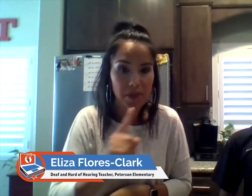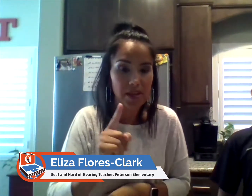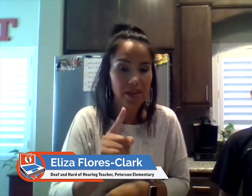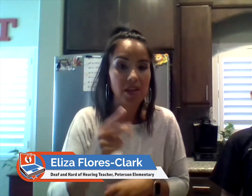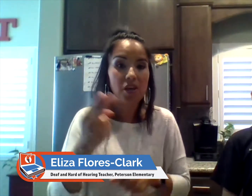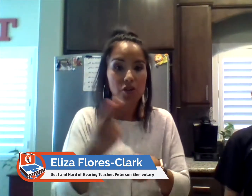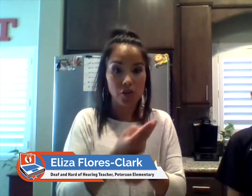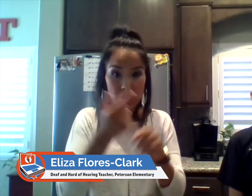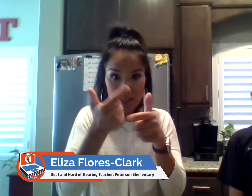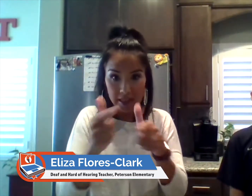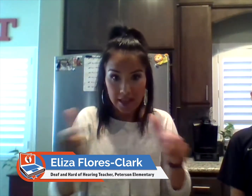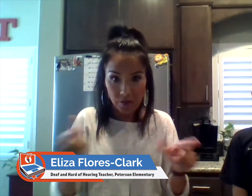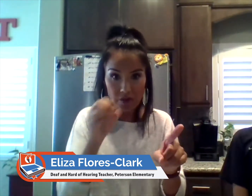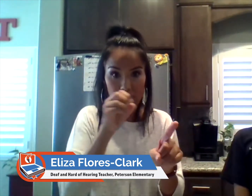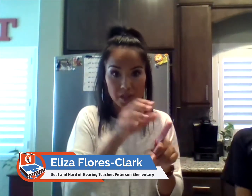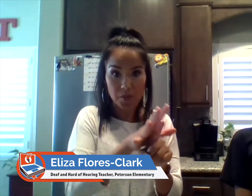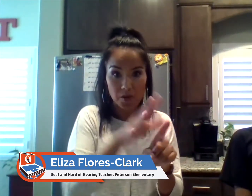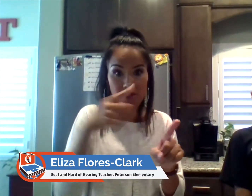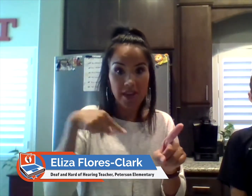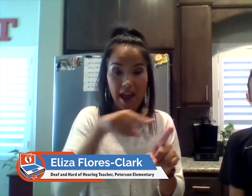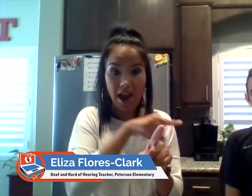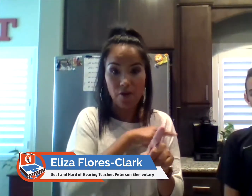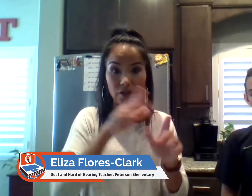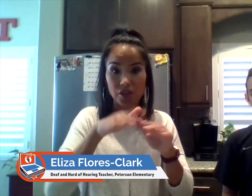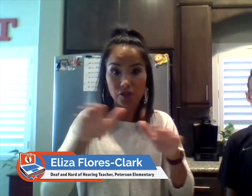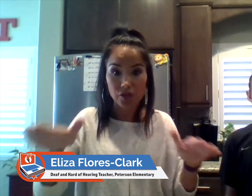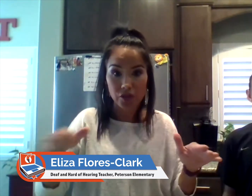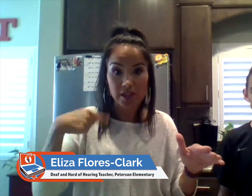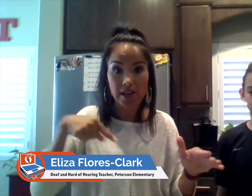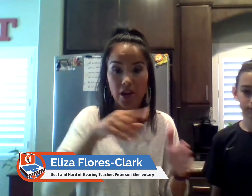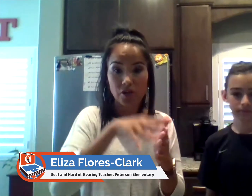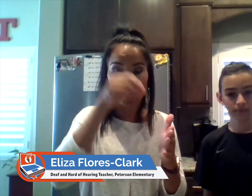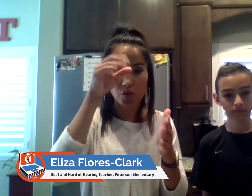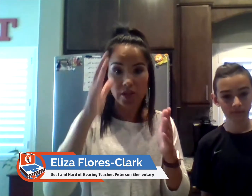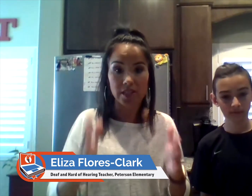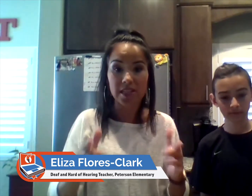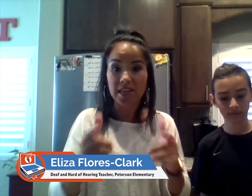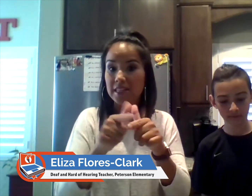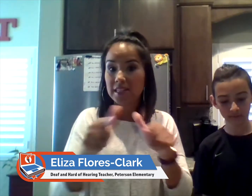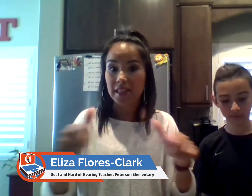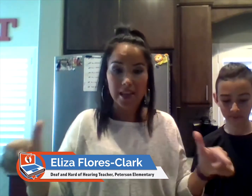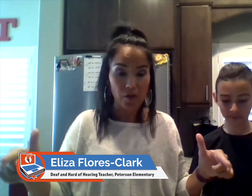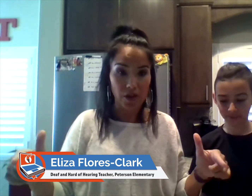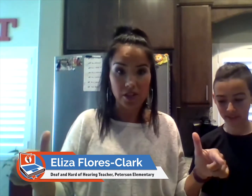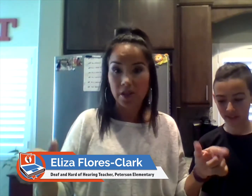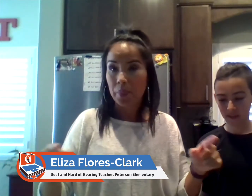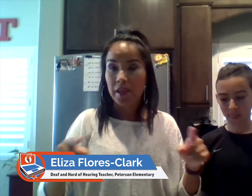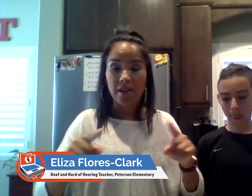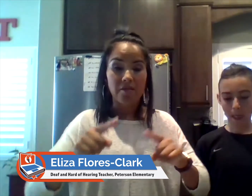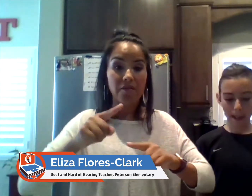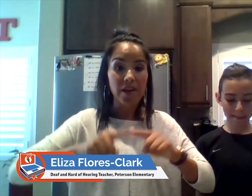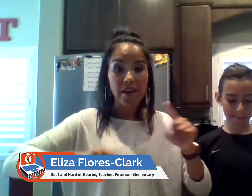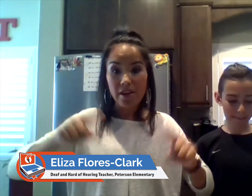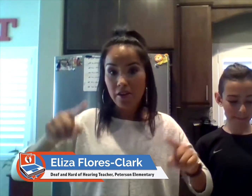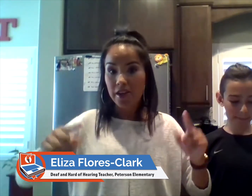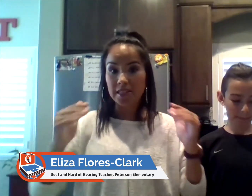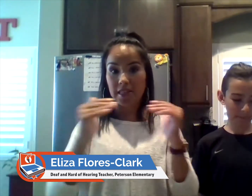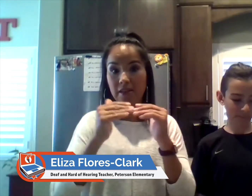be using language, exposing our children, our students to language, various levels